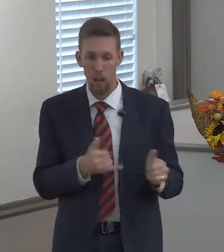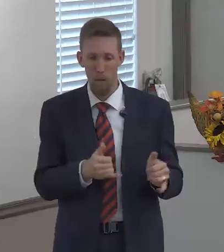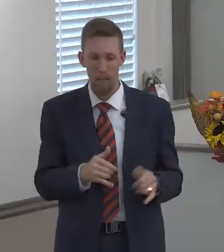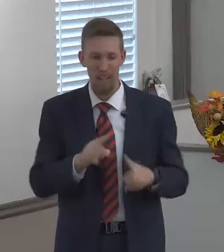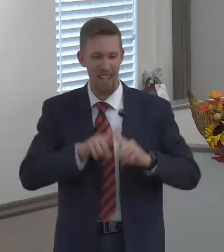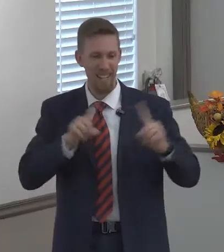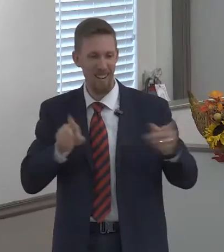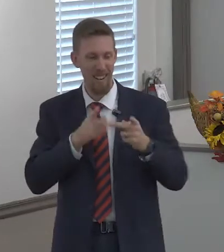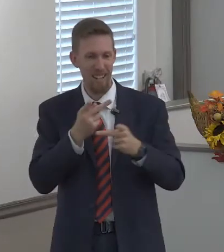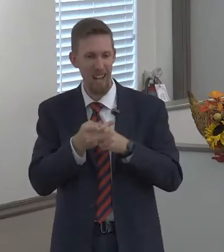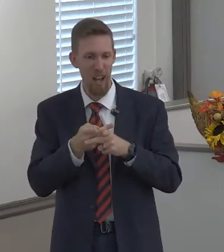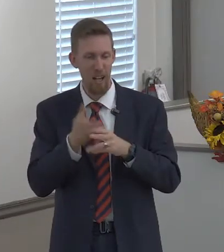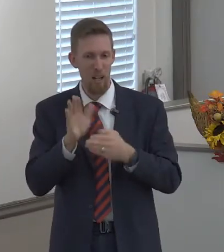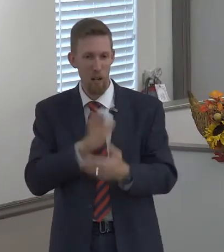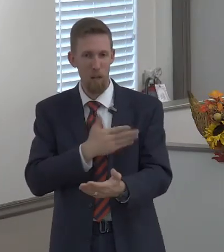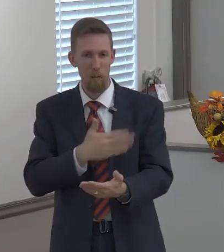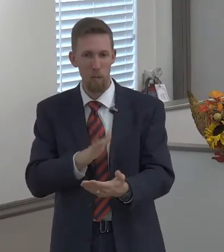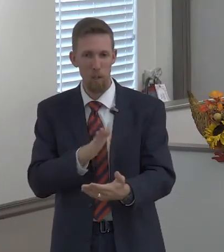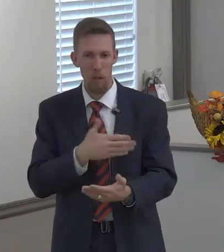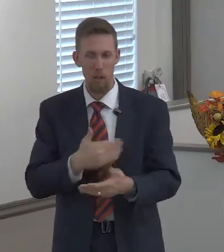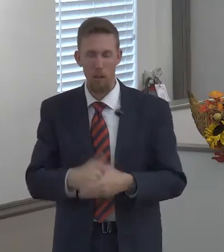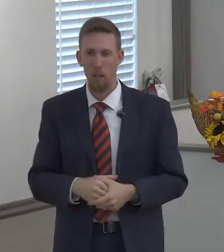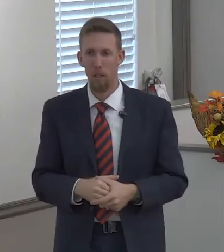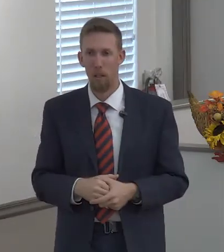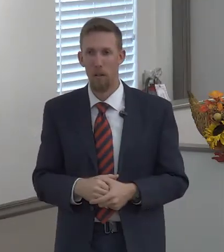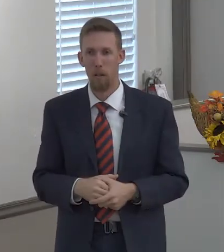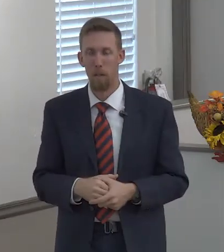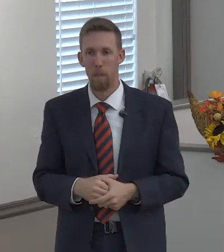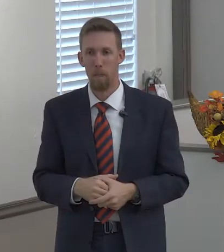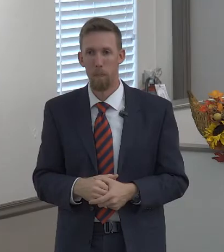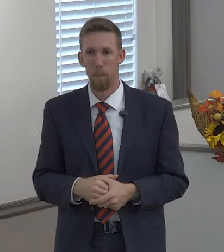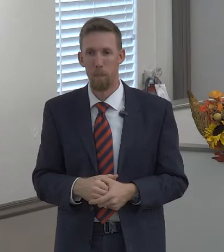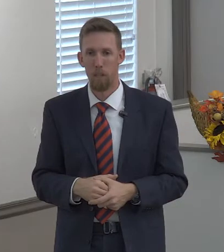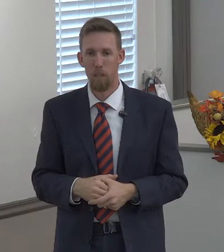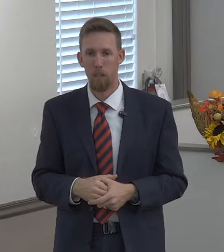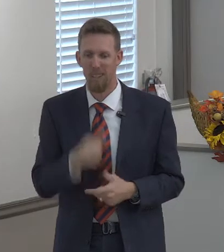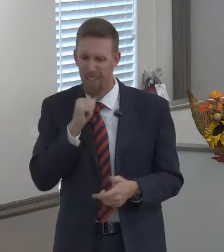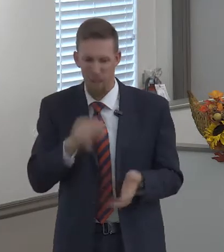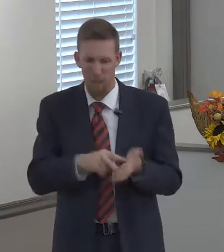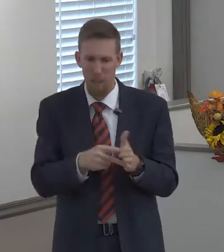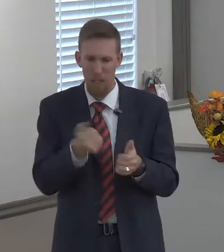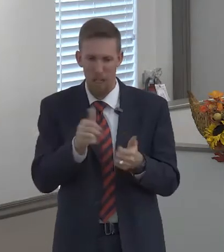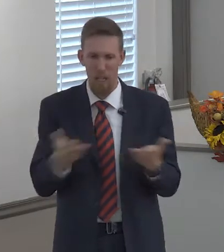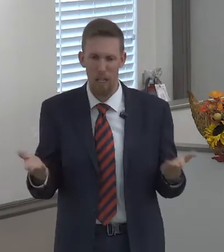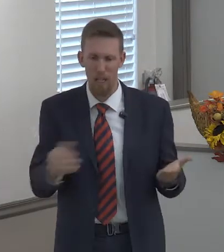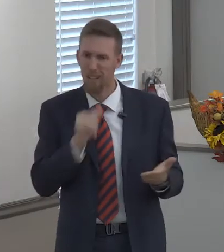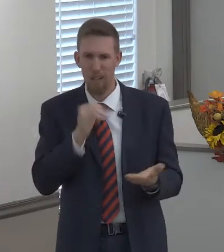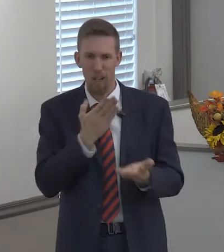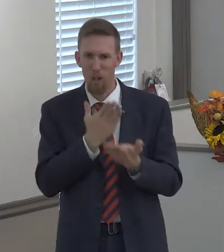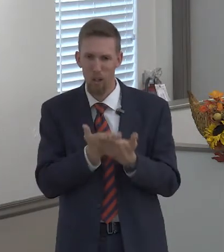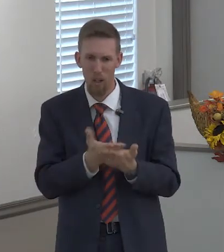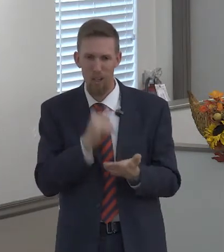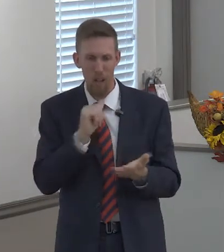God. Music is vitally important to the worship of any church. It